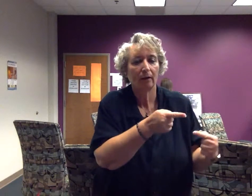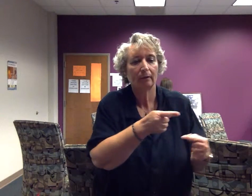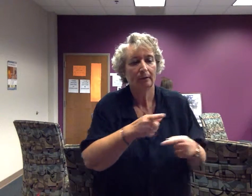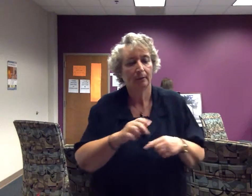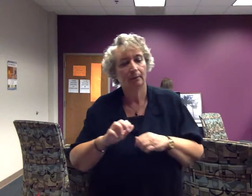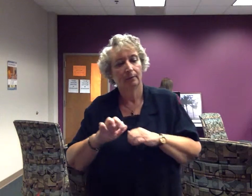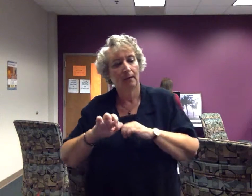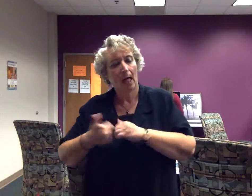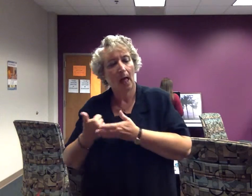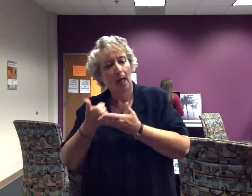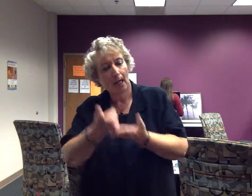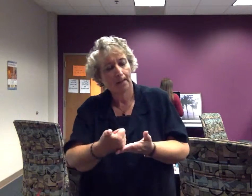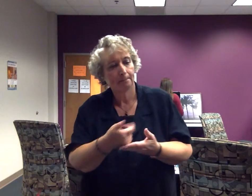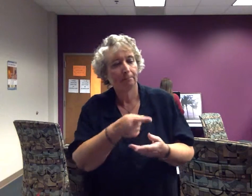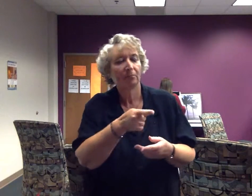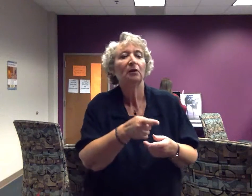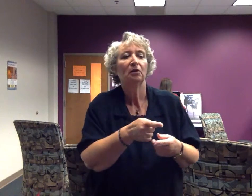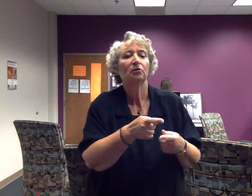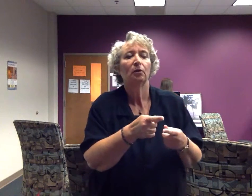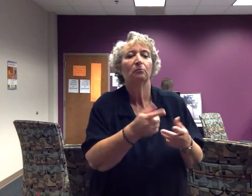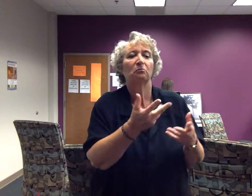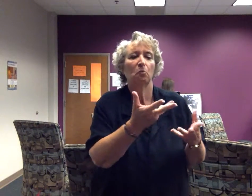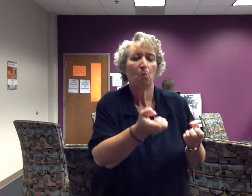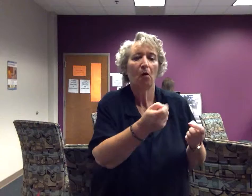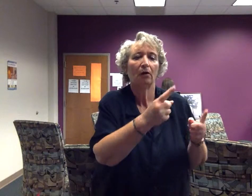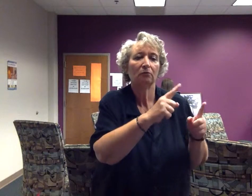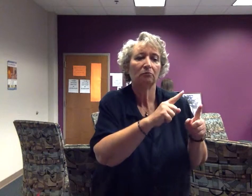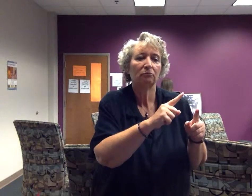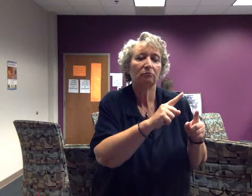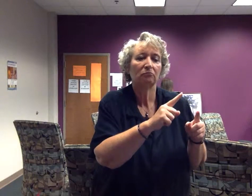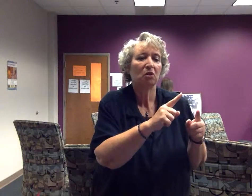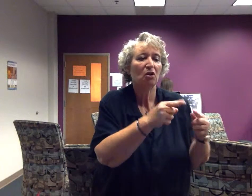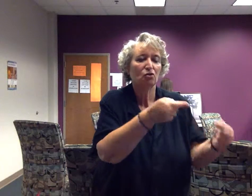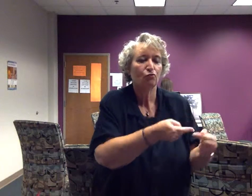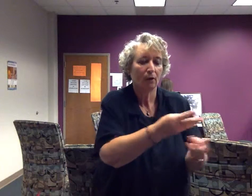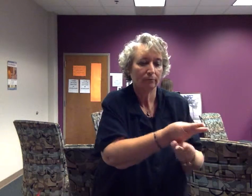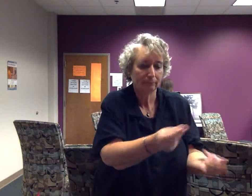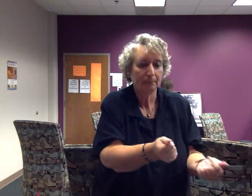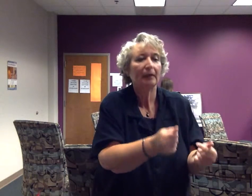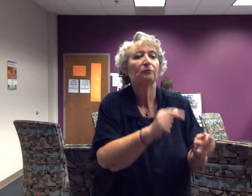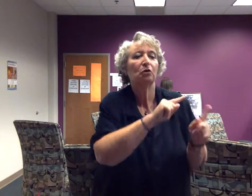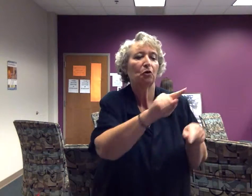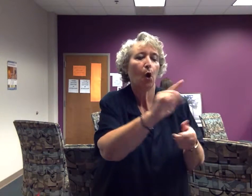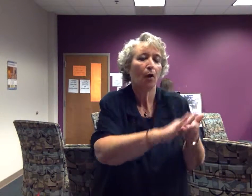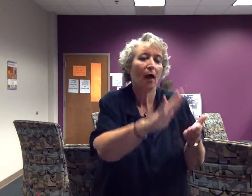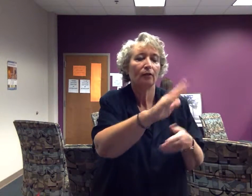farther. How much time do you spend volunteering? Well, we have to have 25 hours a